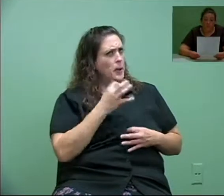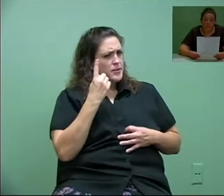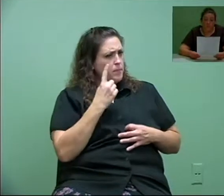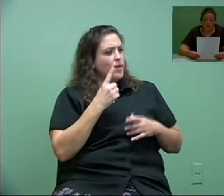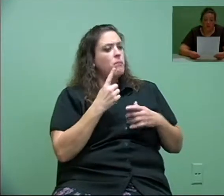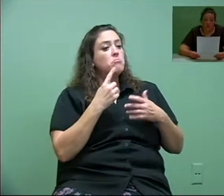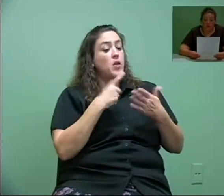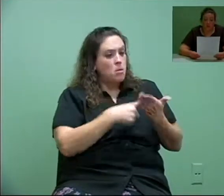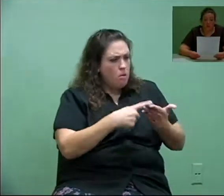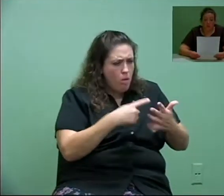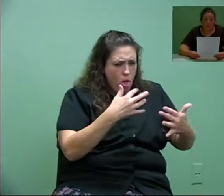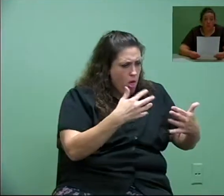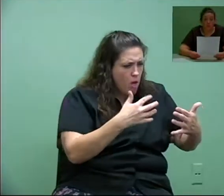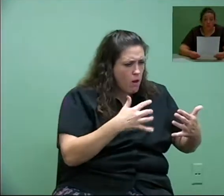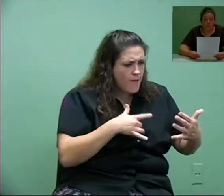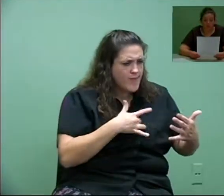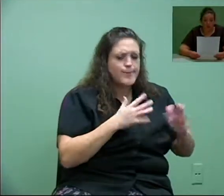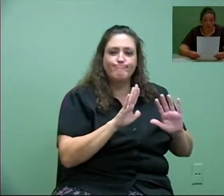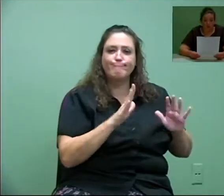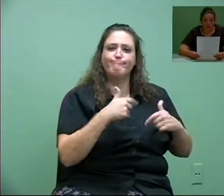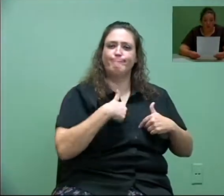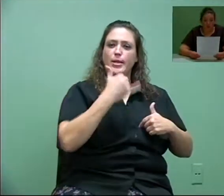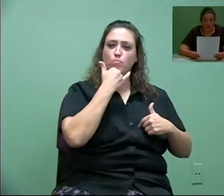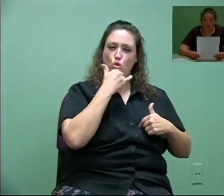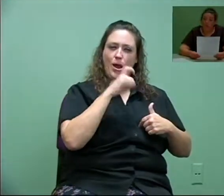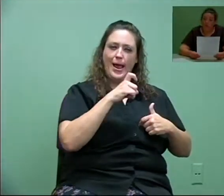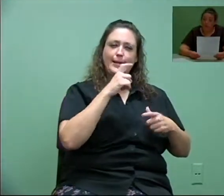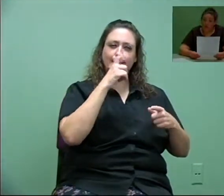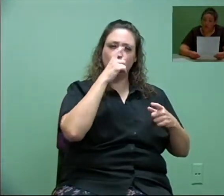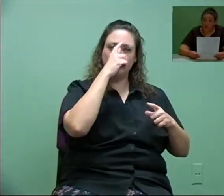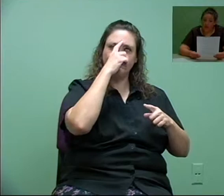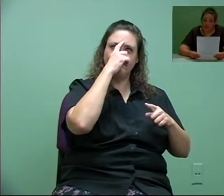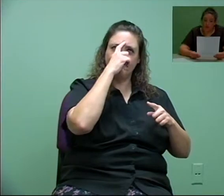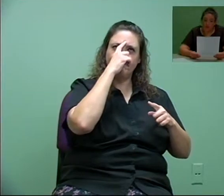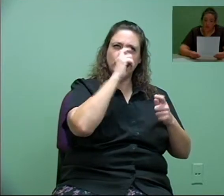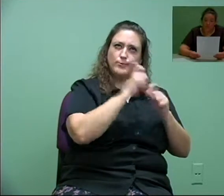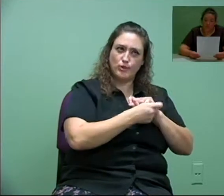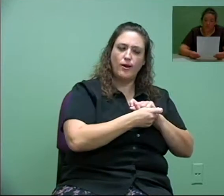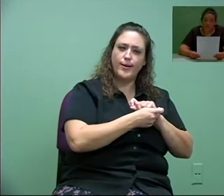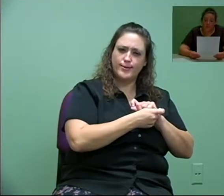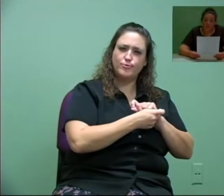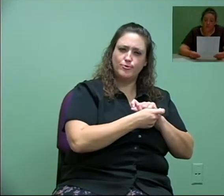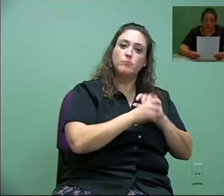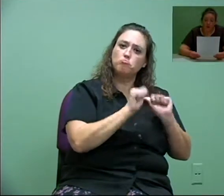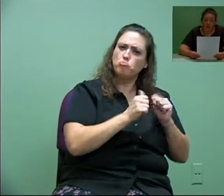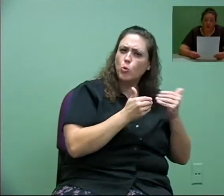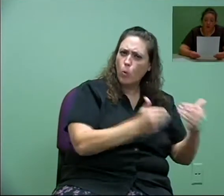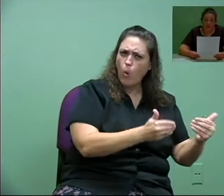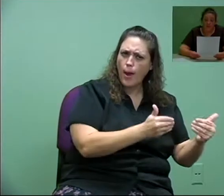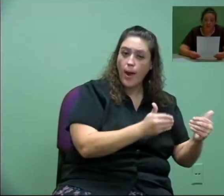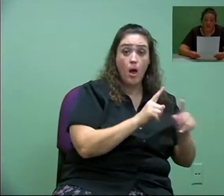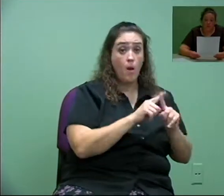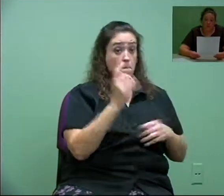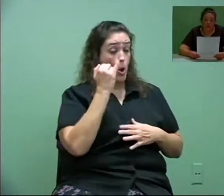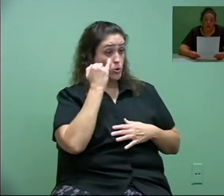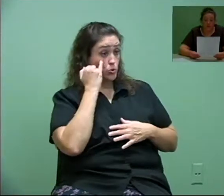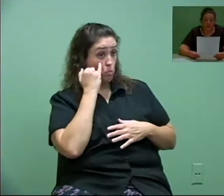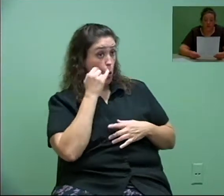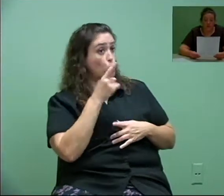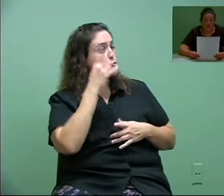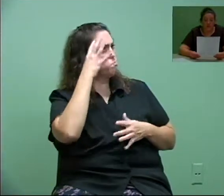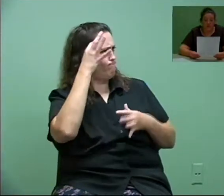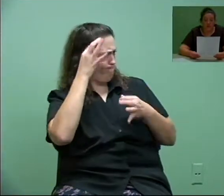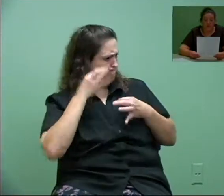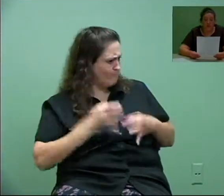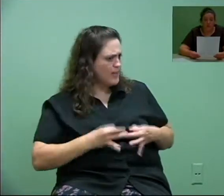if you become convinced that your position is wrong. On the other hand, Do not give up your honestly held views about